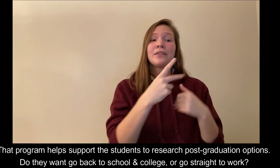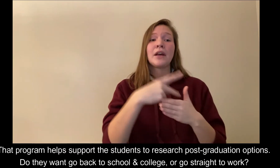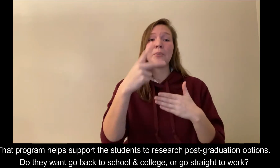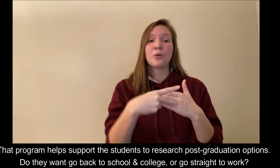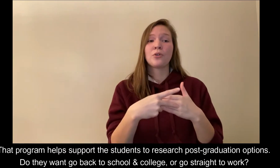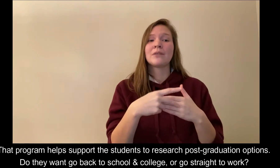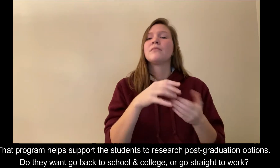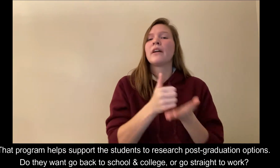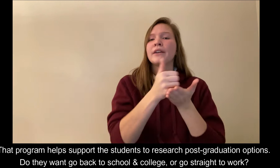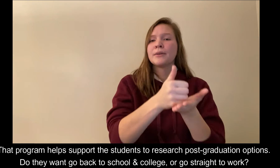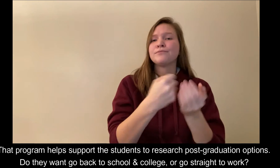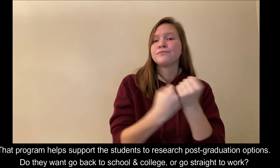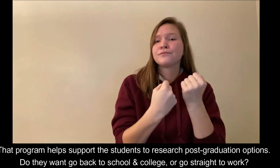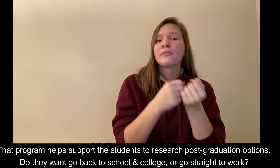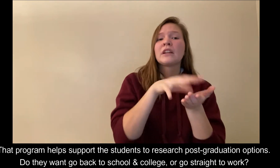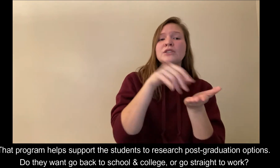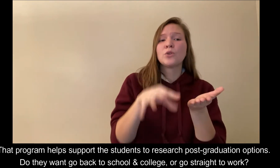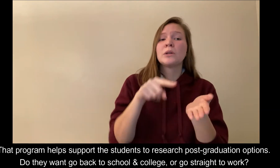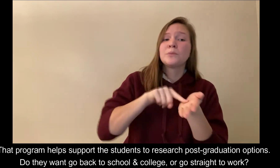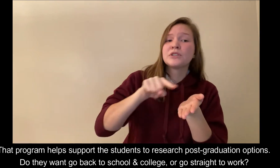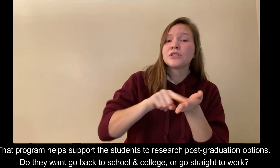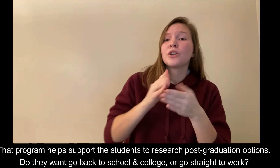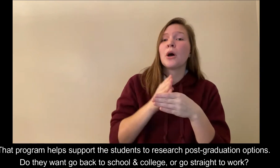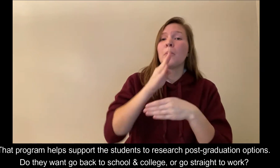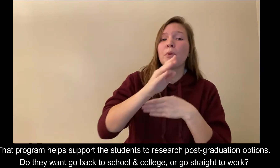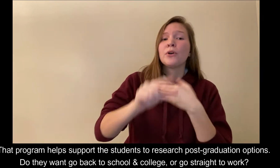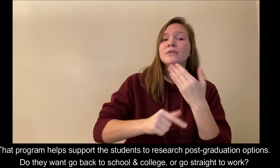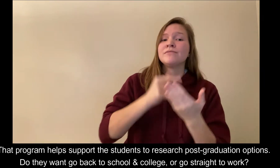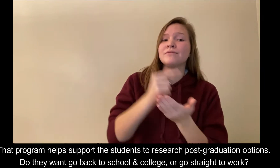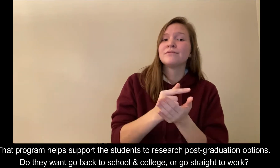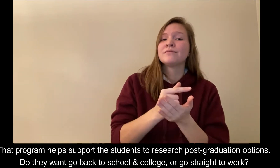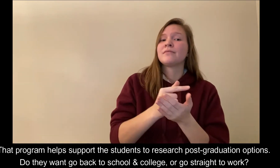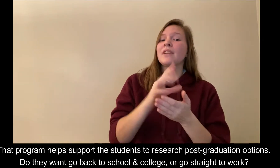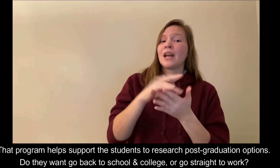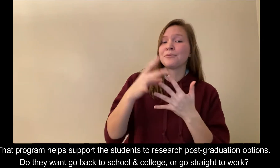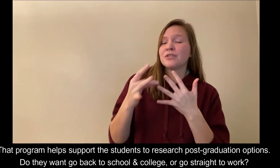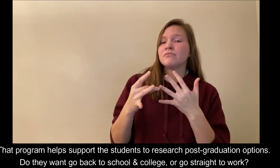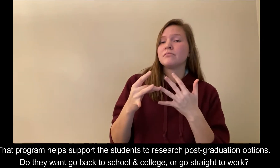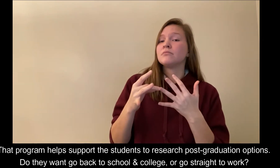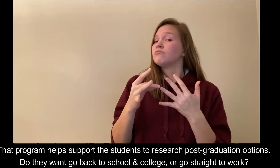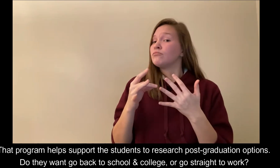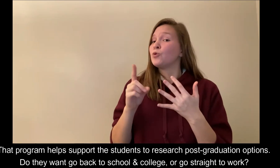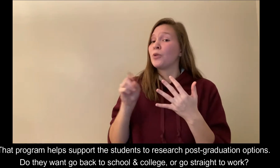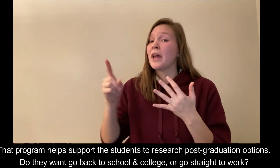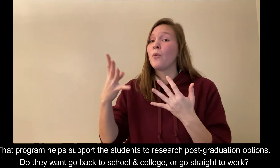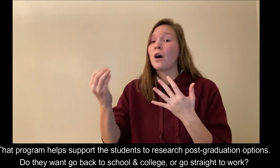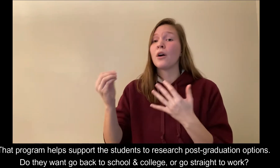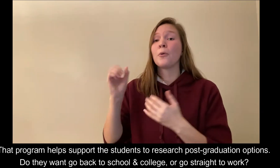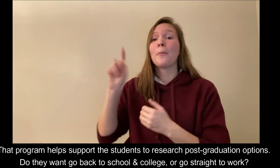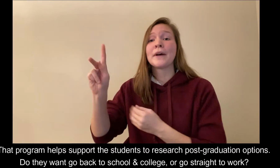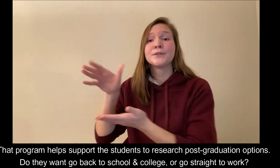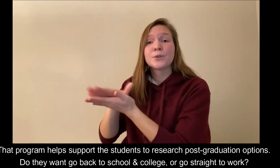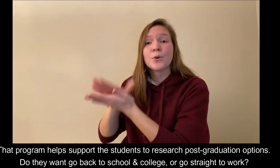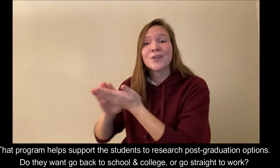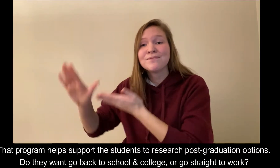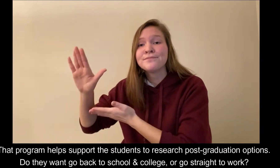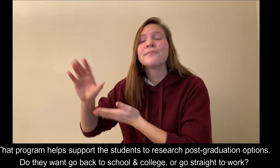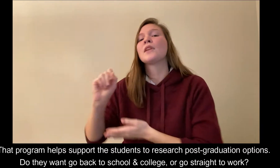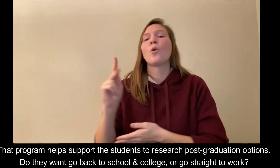Access VR, and that program helps support the students to research post-graduation options. Do they want to go back to